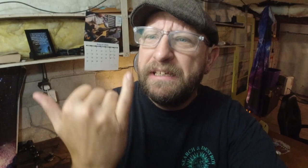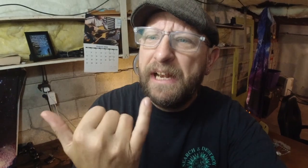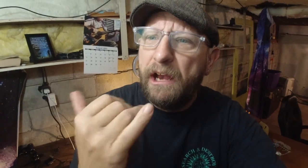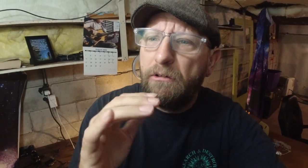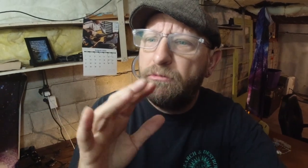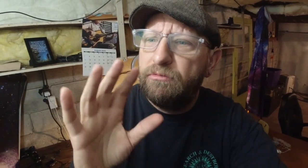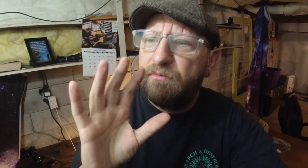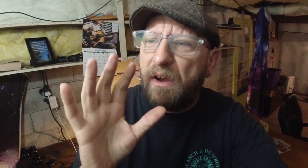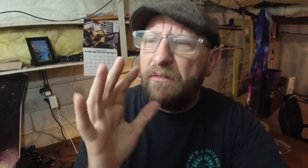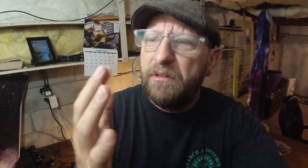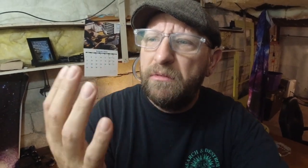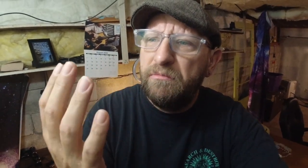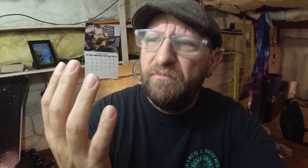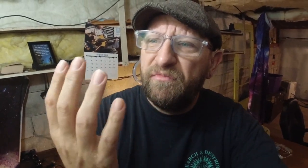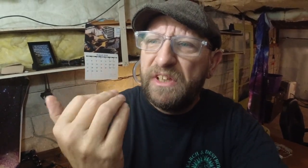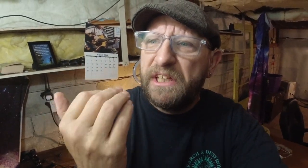It's now 5:15.